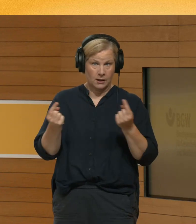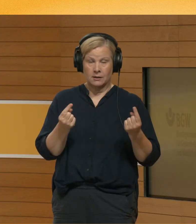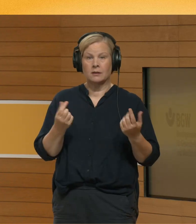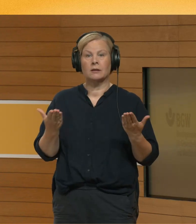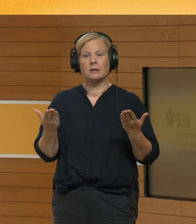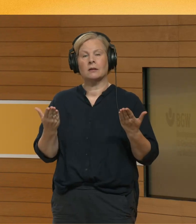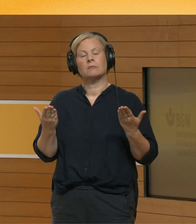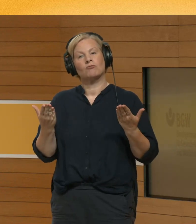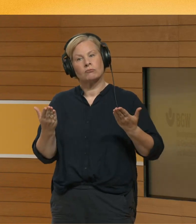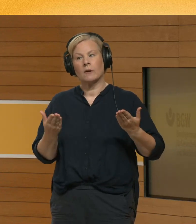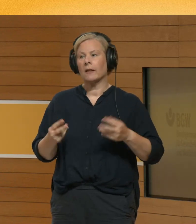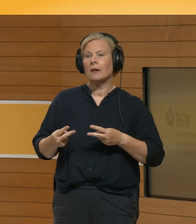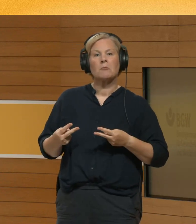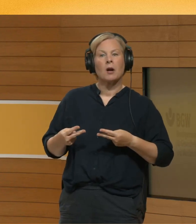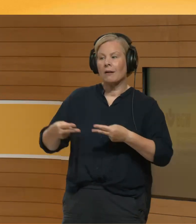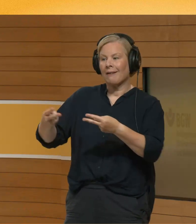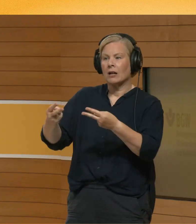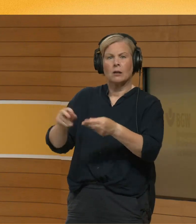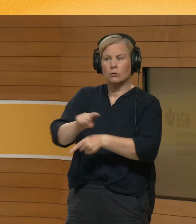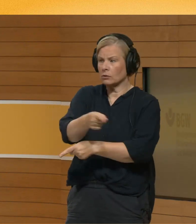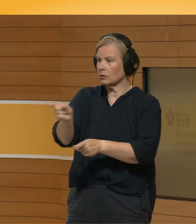motivation to join the project.